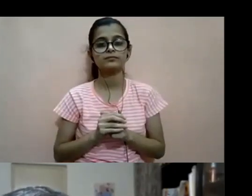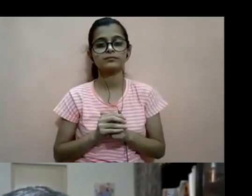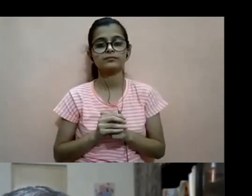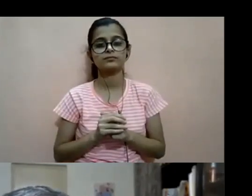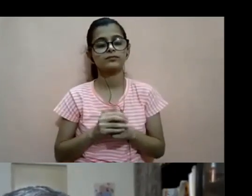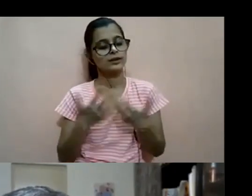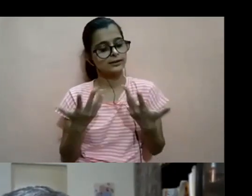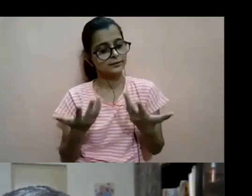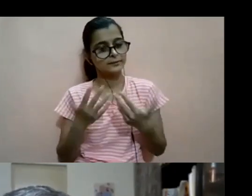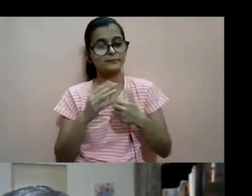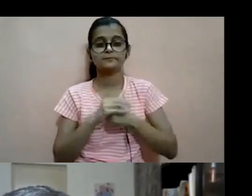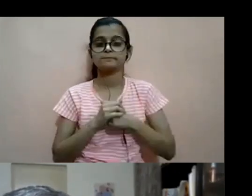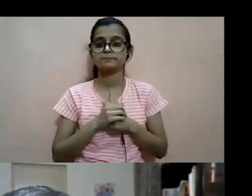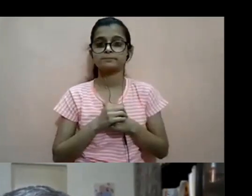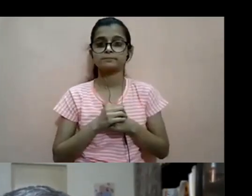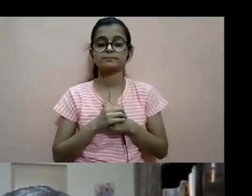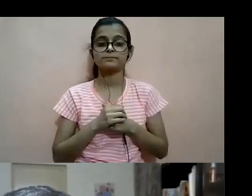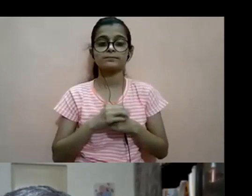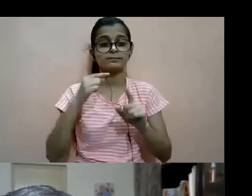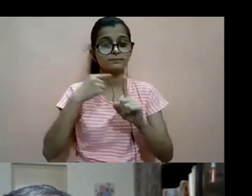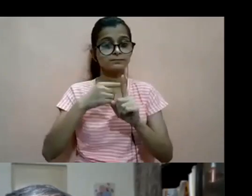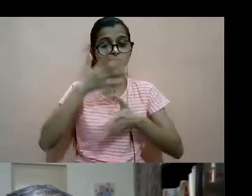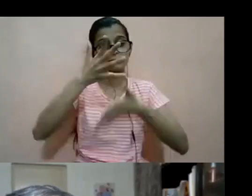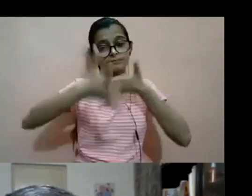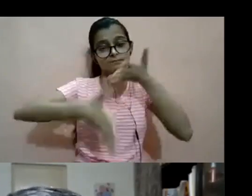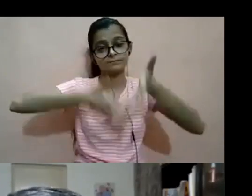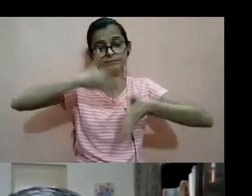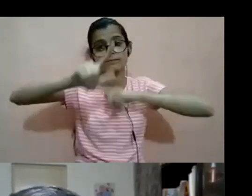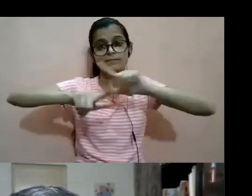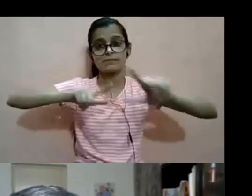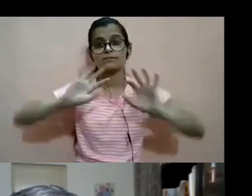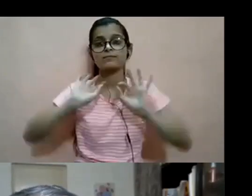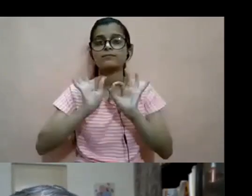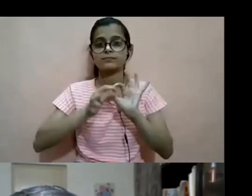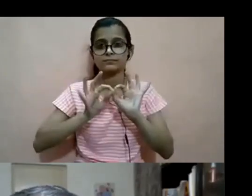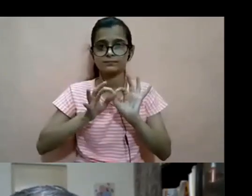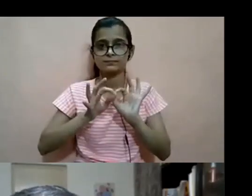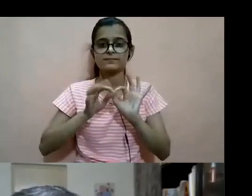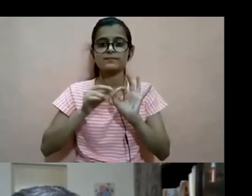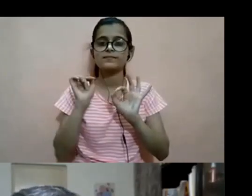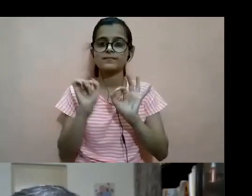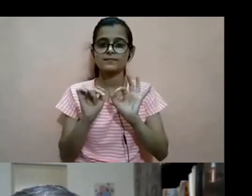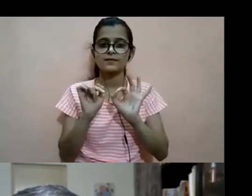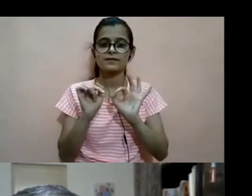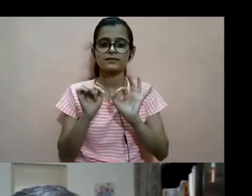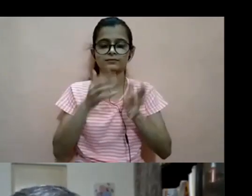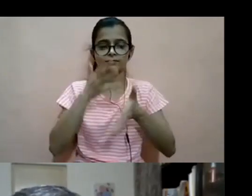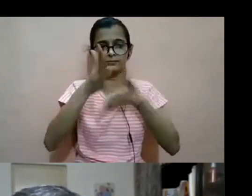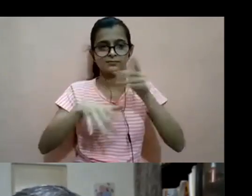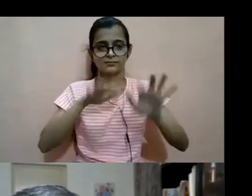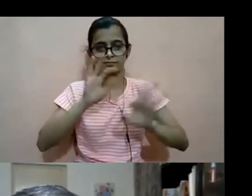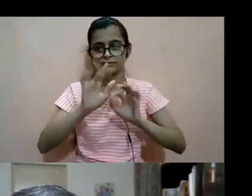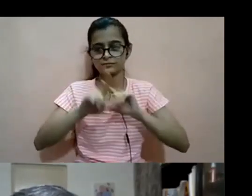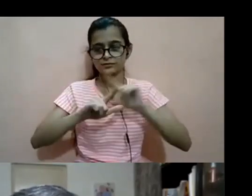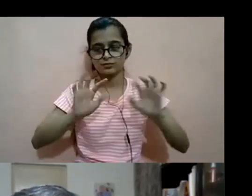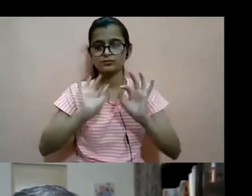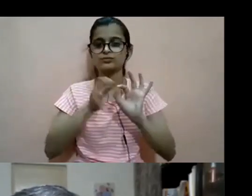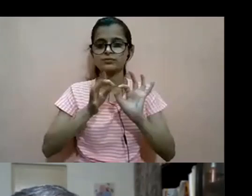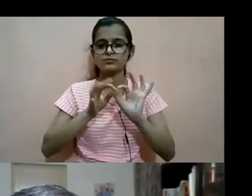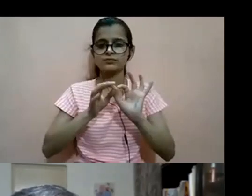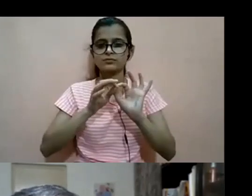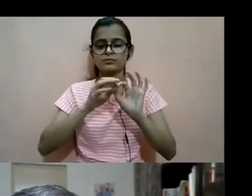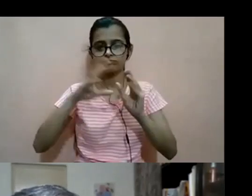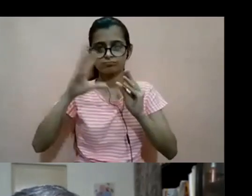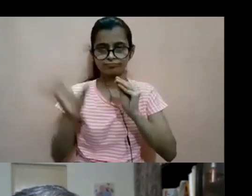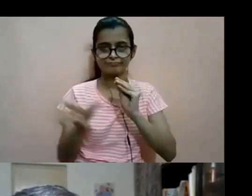of course, the sign language interpreters. They add a different dimension